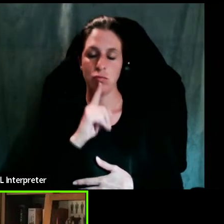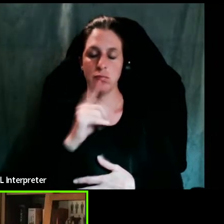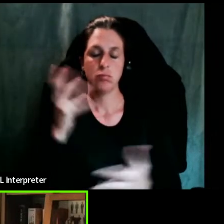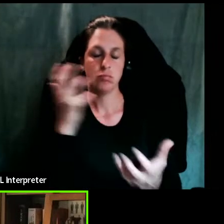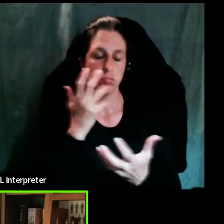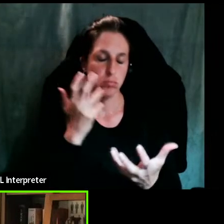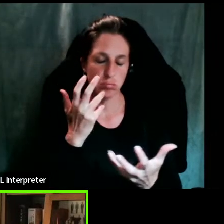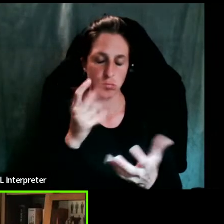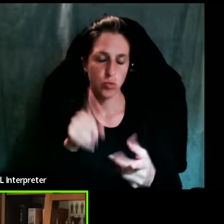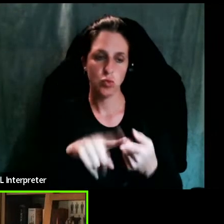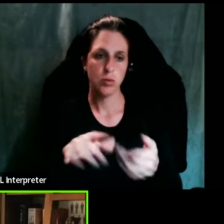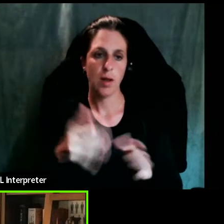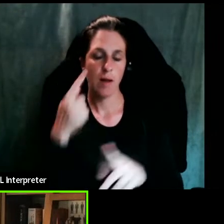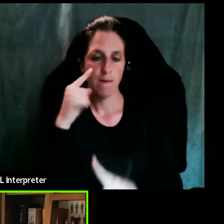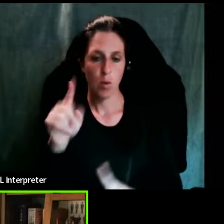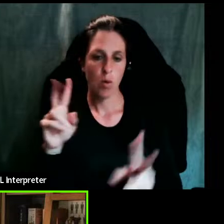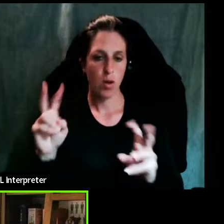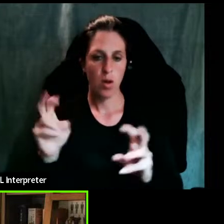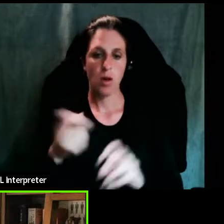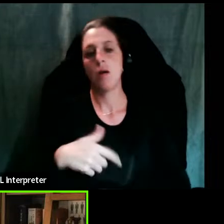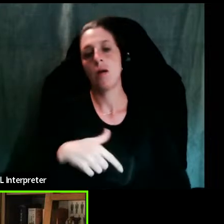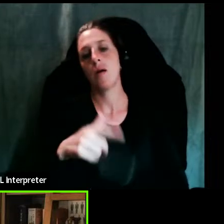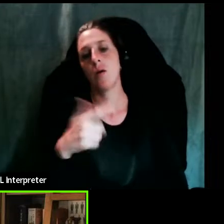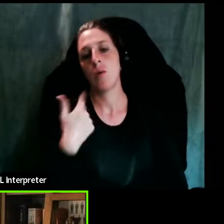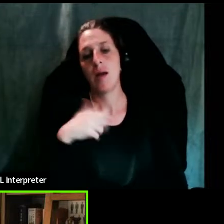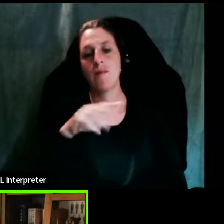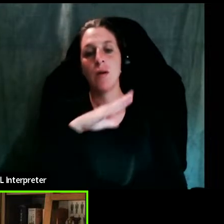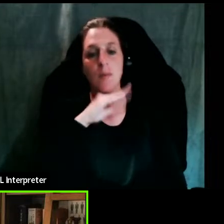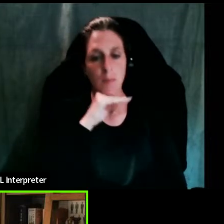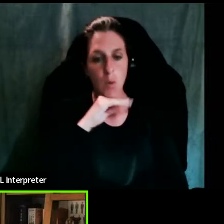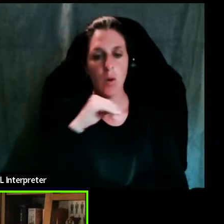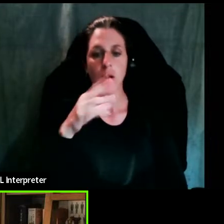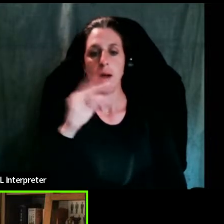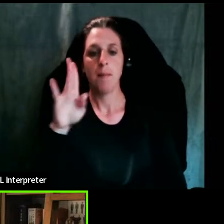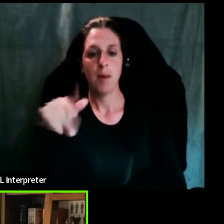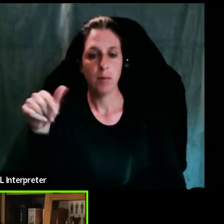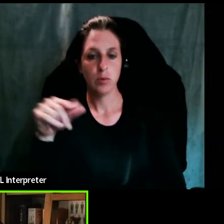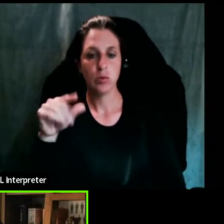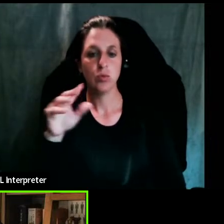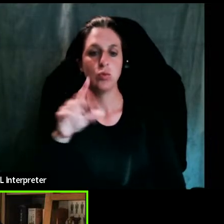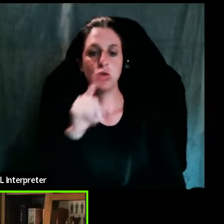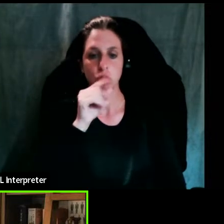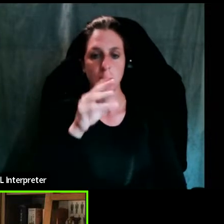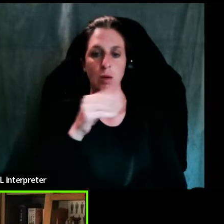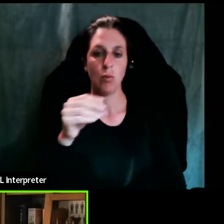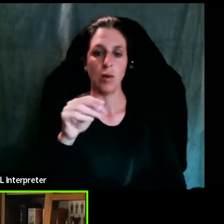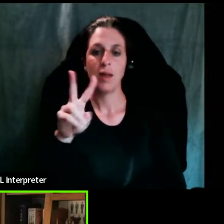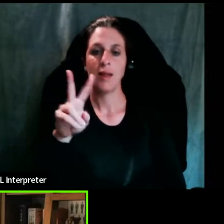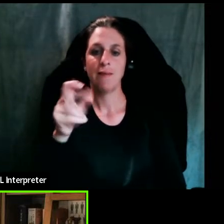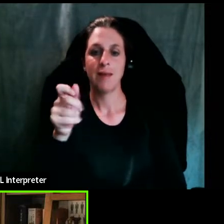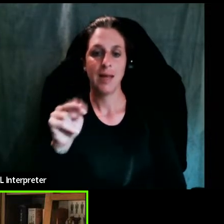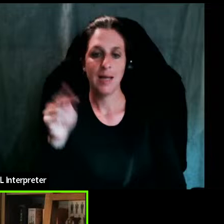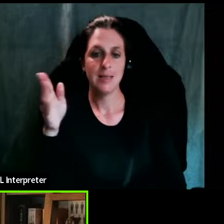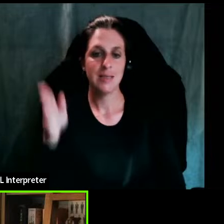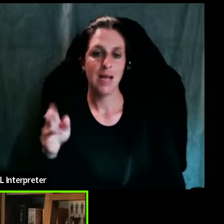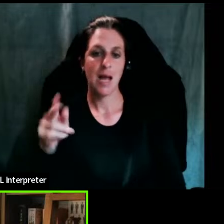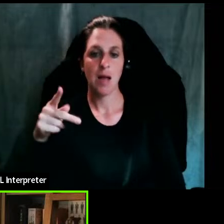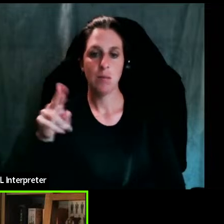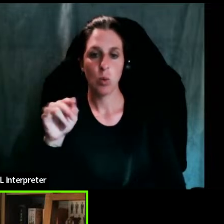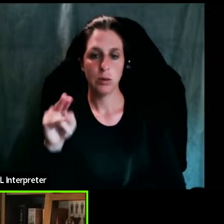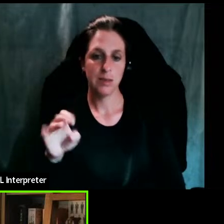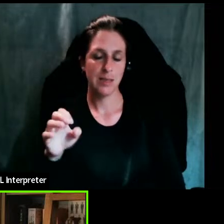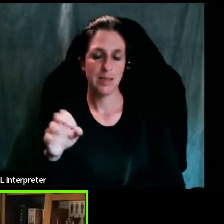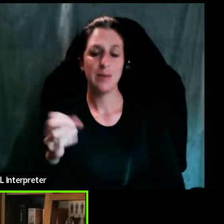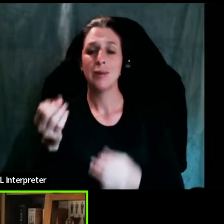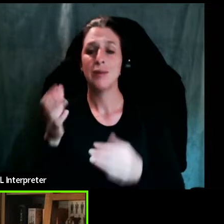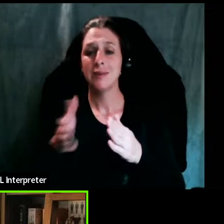pork, chicken, and pork and barbecue chicken with vegan side proteins. The side dishes, so